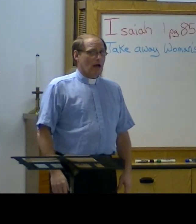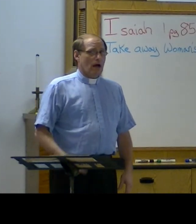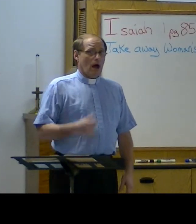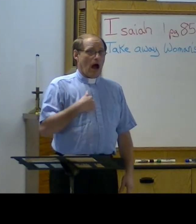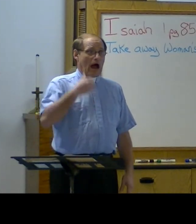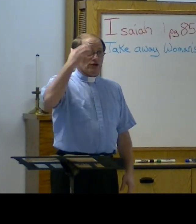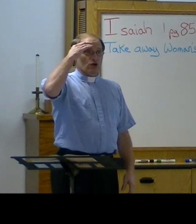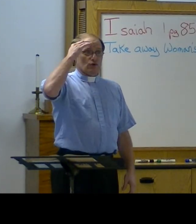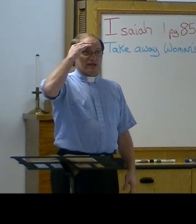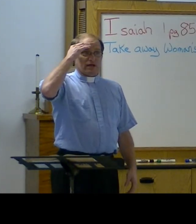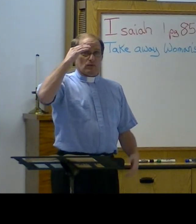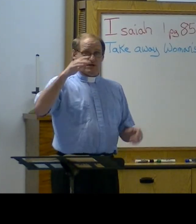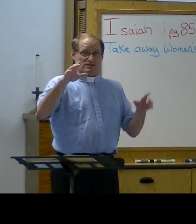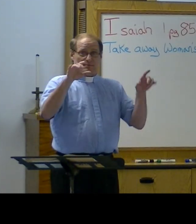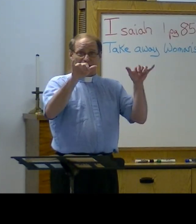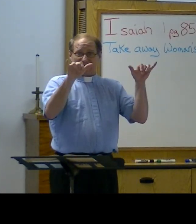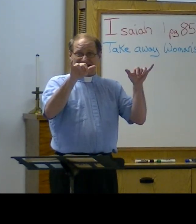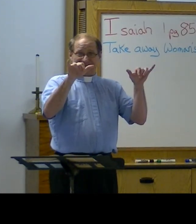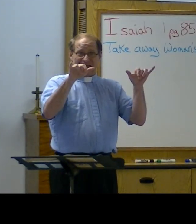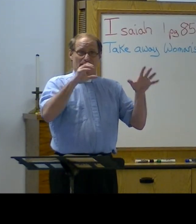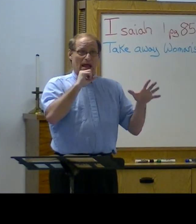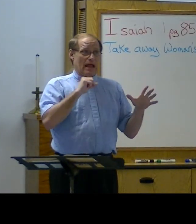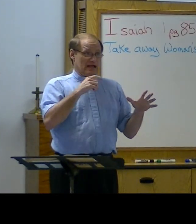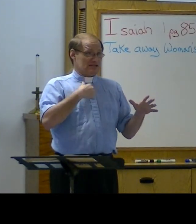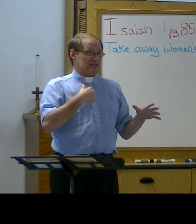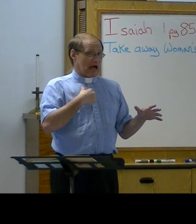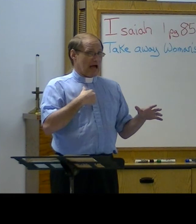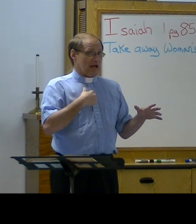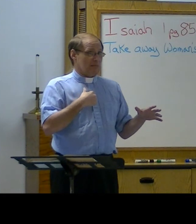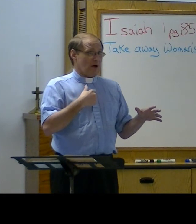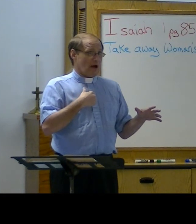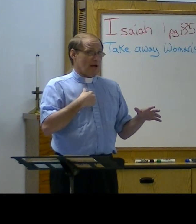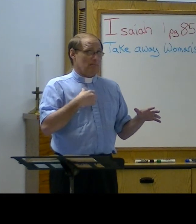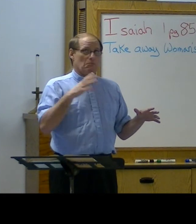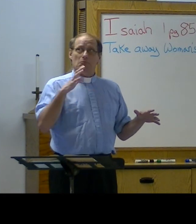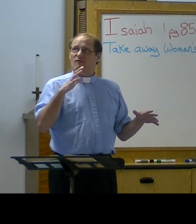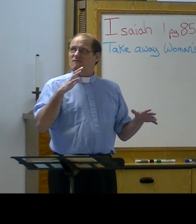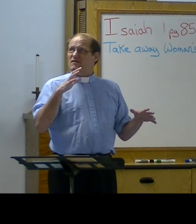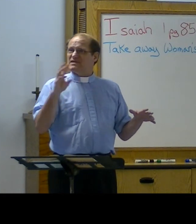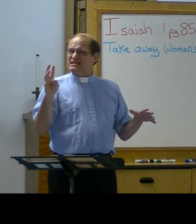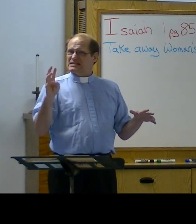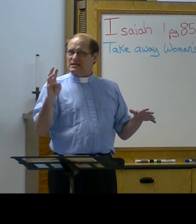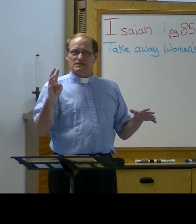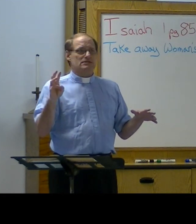What happened? I knew that he was about the same age as I am. I am 26.